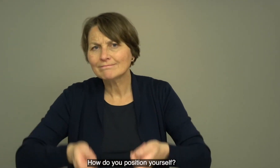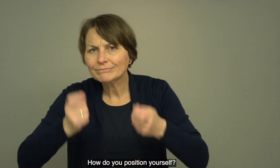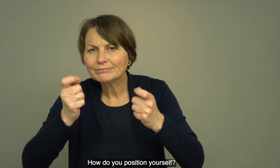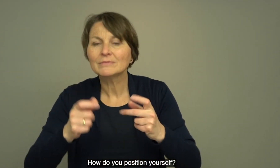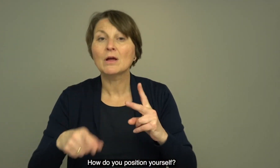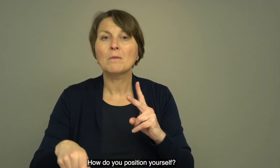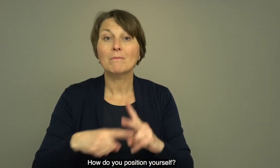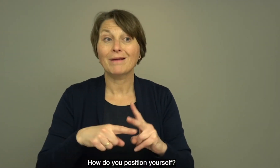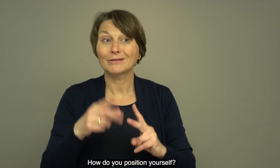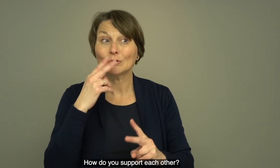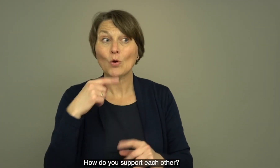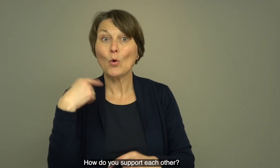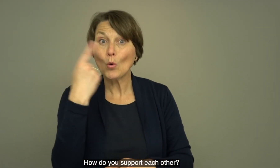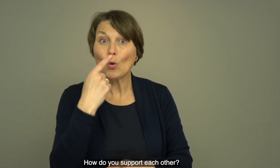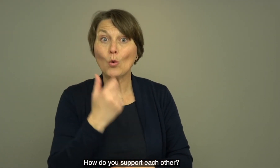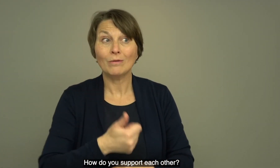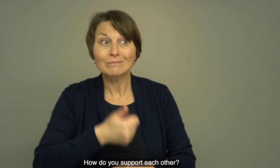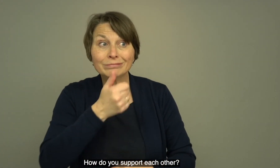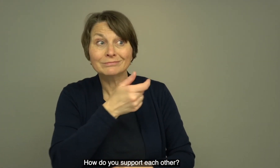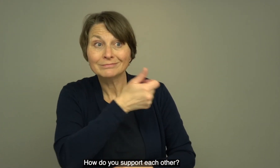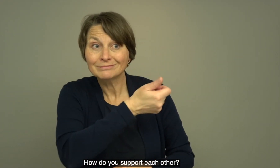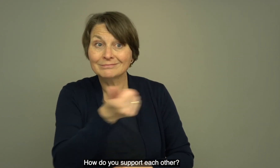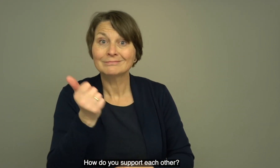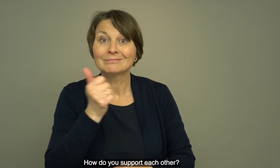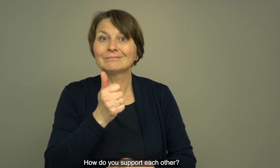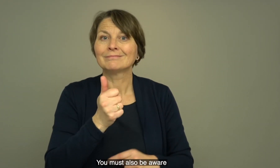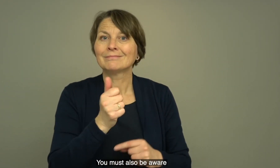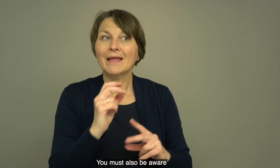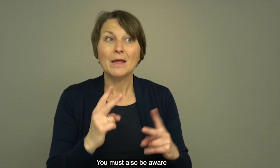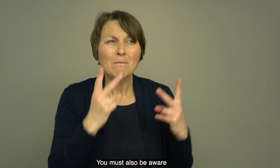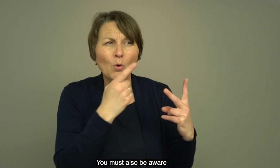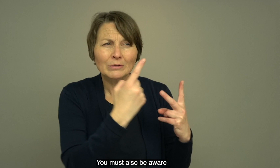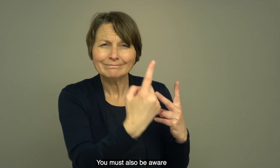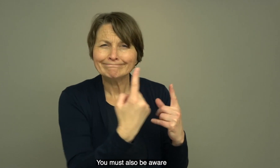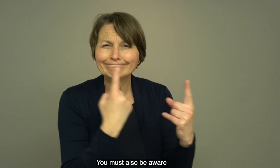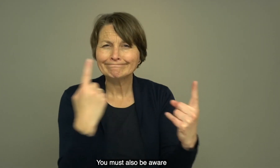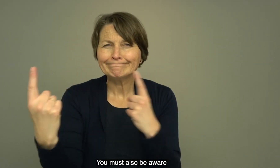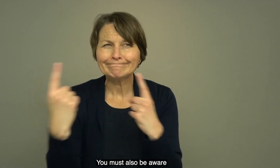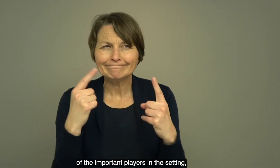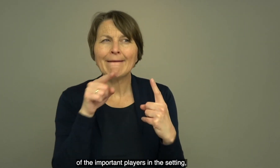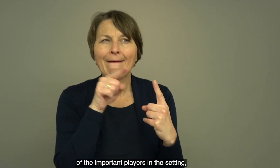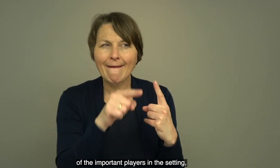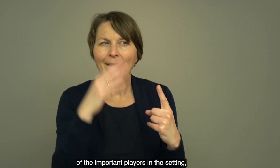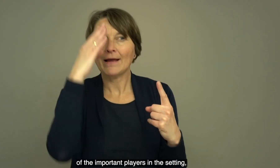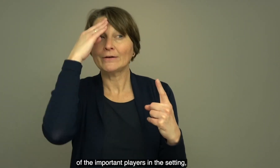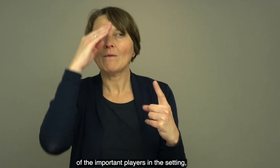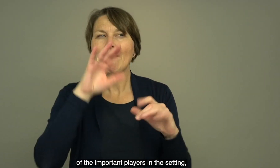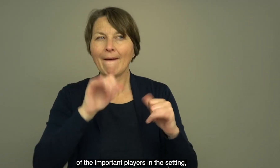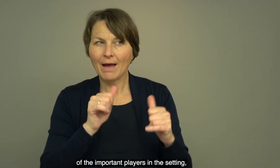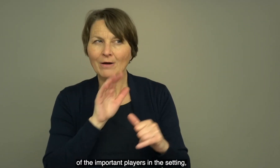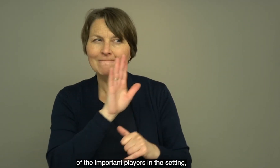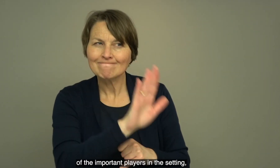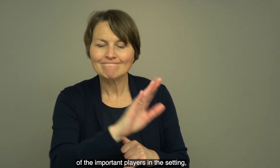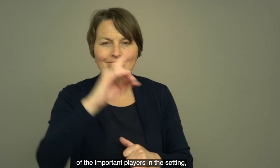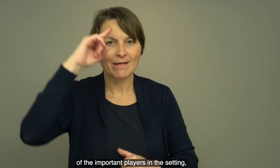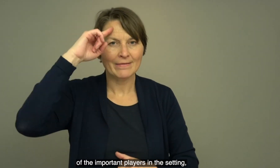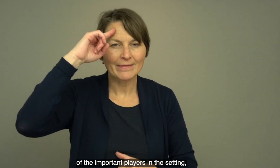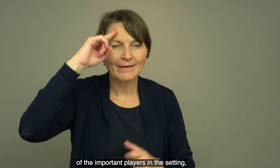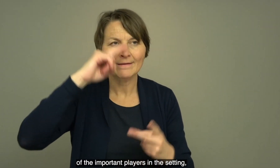position yourself? How do you support each other? You must also be aware of the important